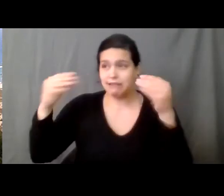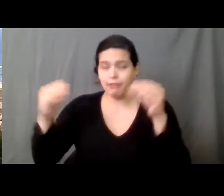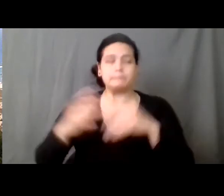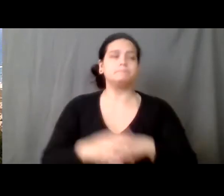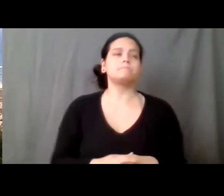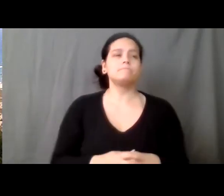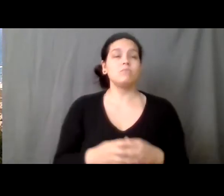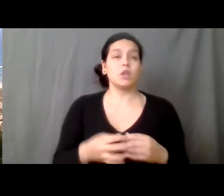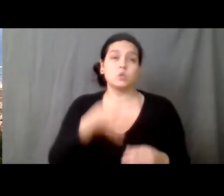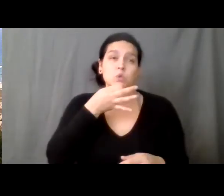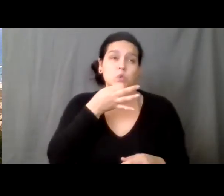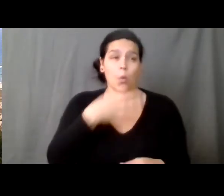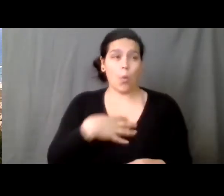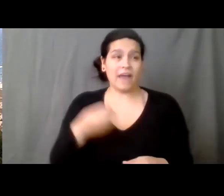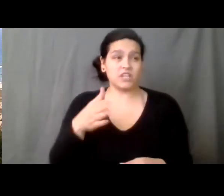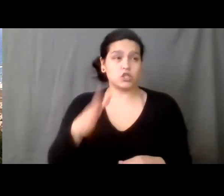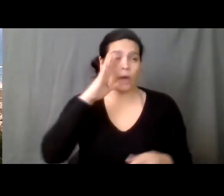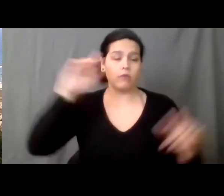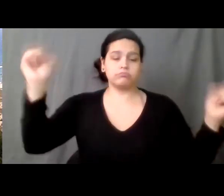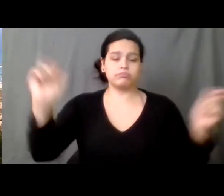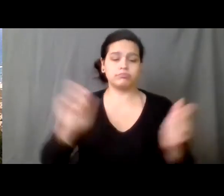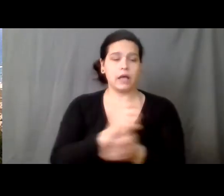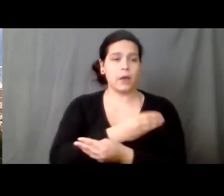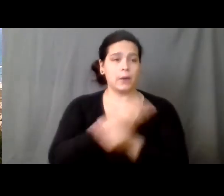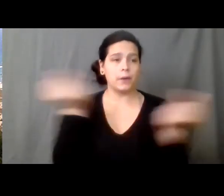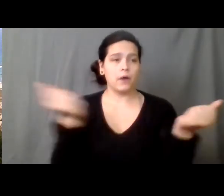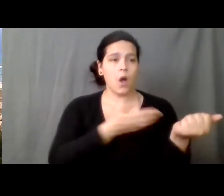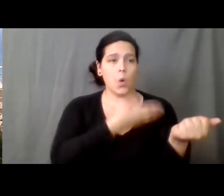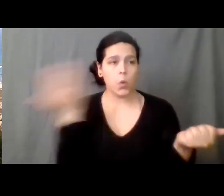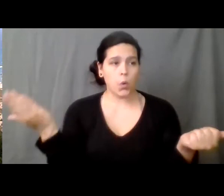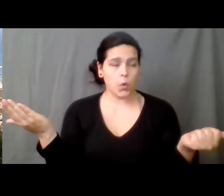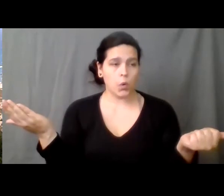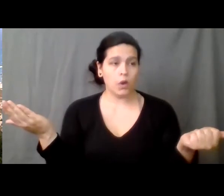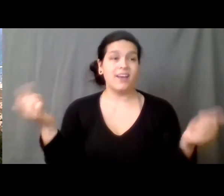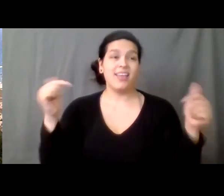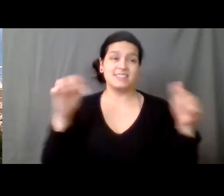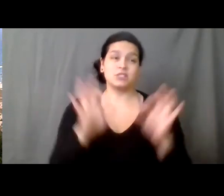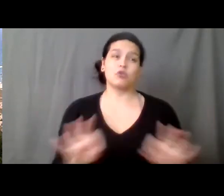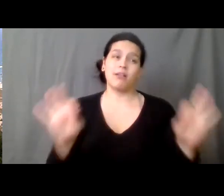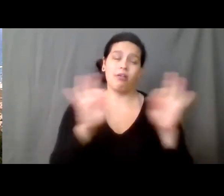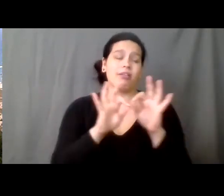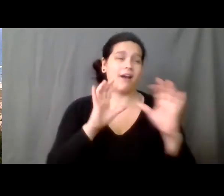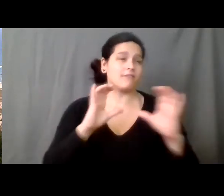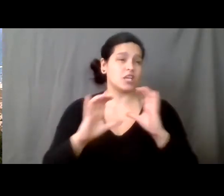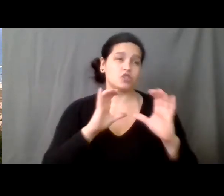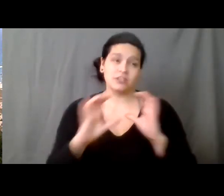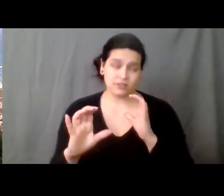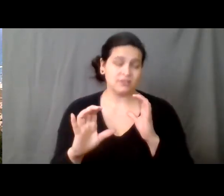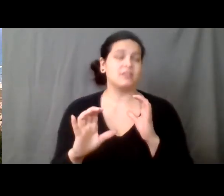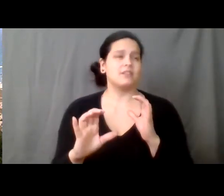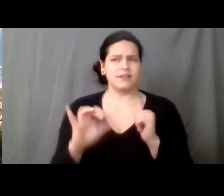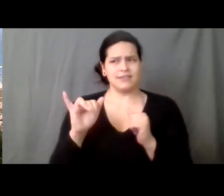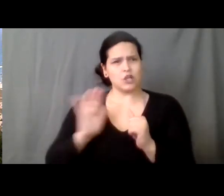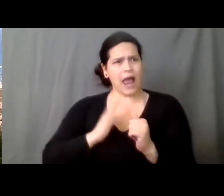have whitefish. And so to us, this is critical. These are the kind of things that we have because these are our